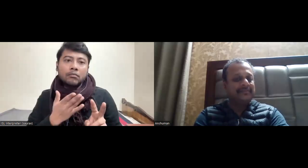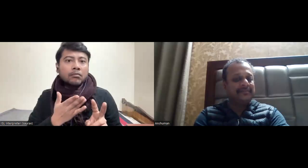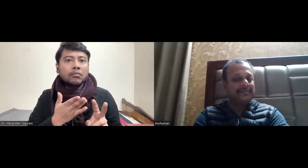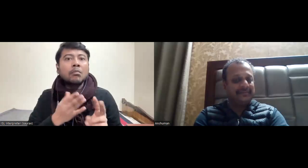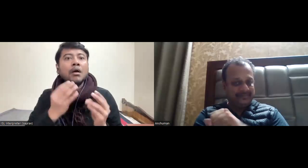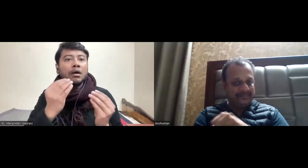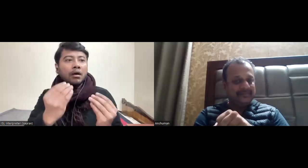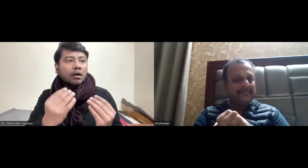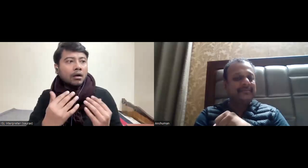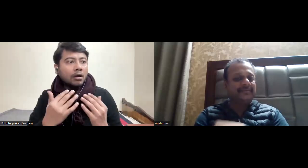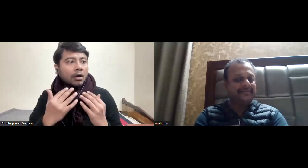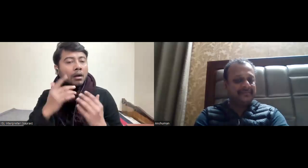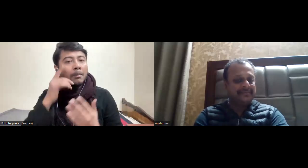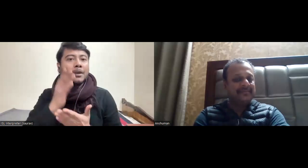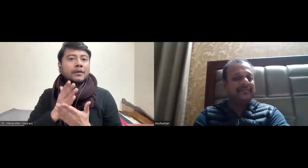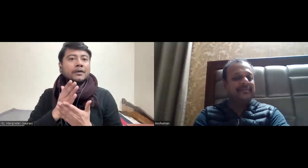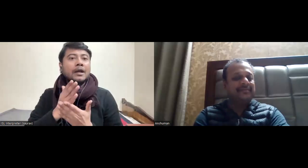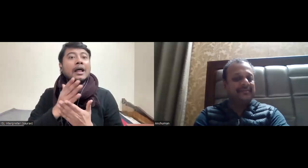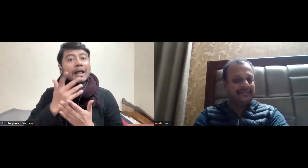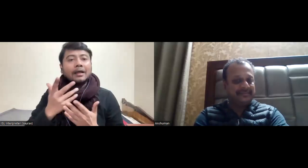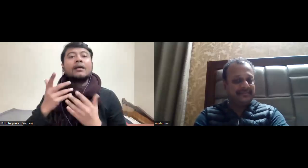Krishna consciousness.